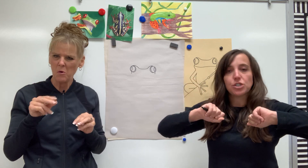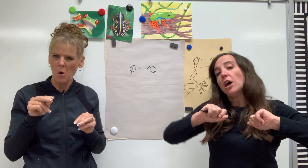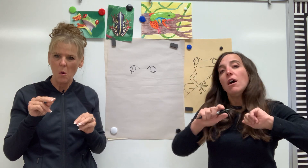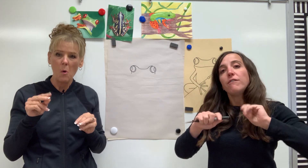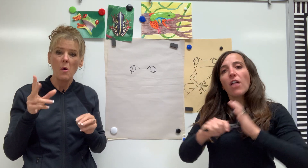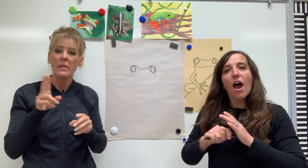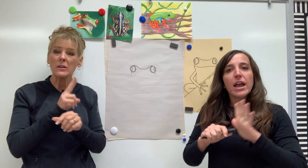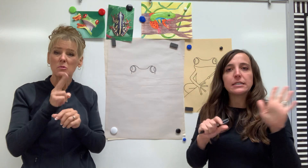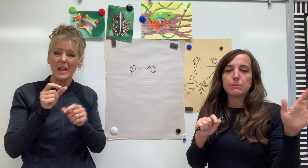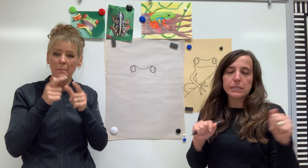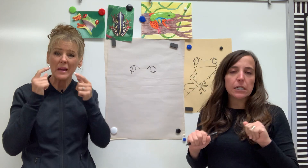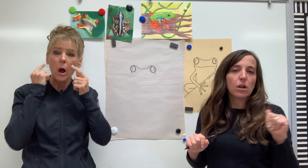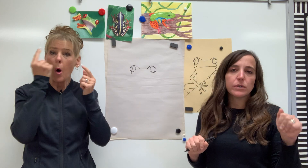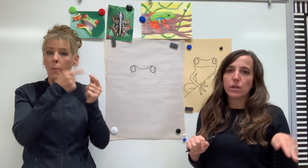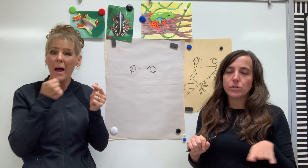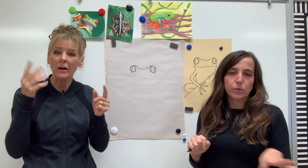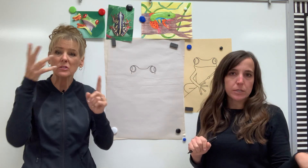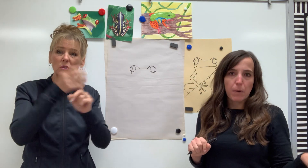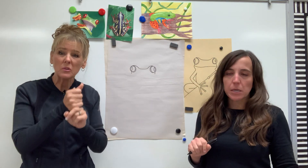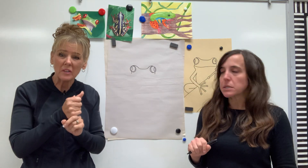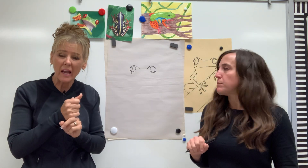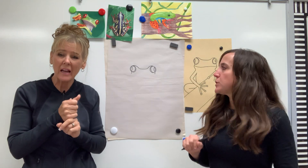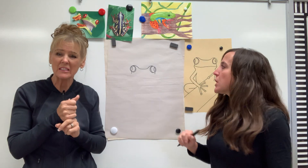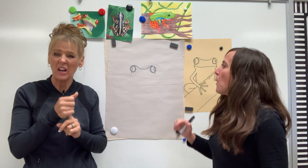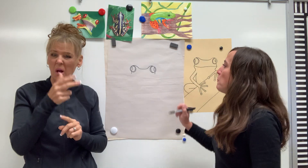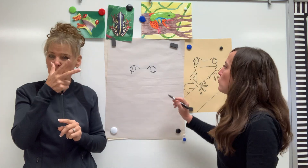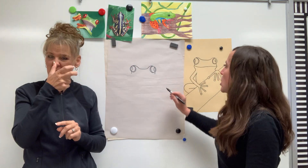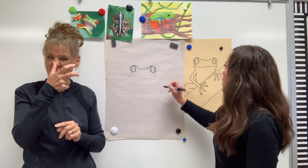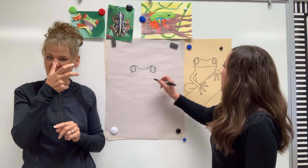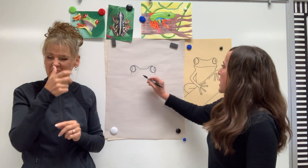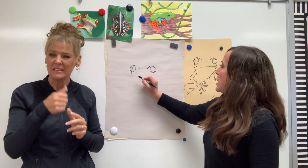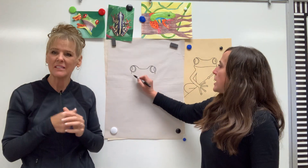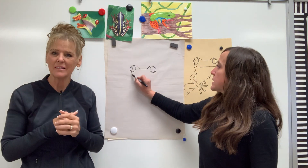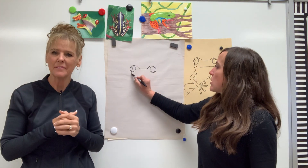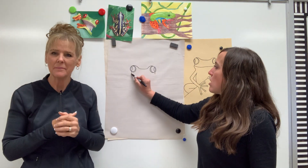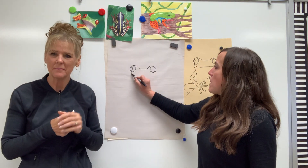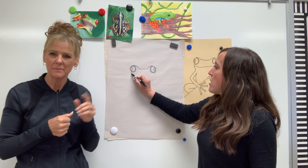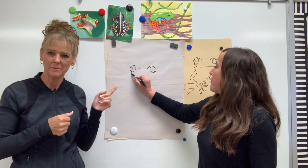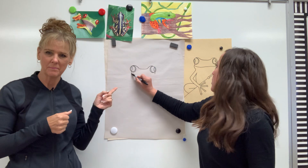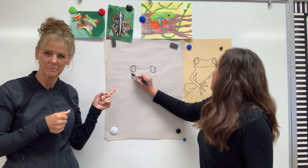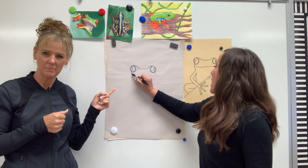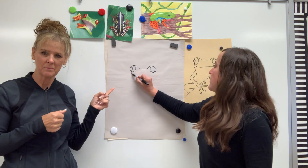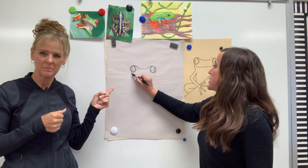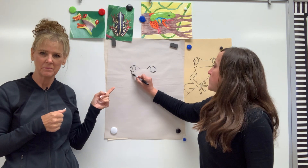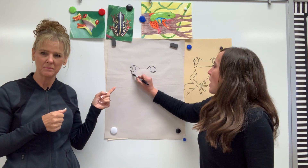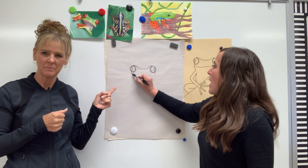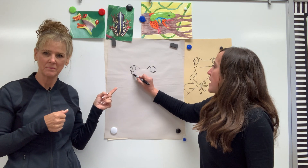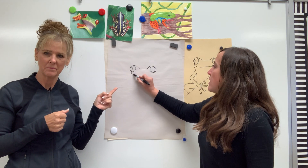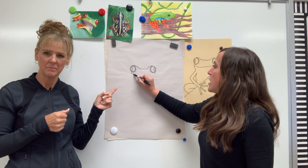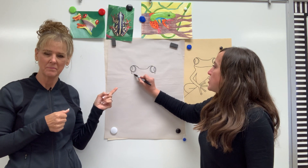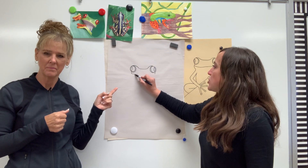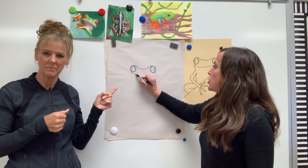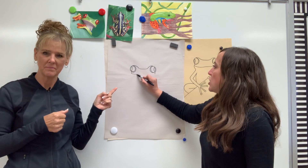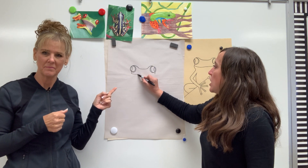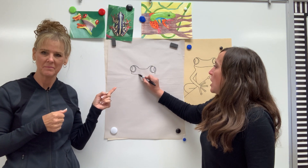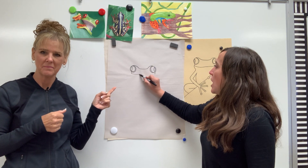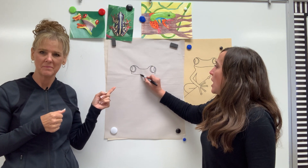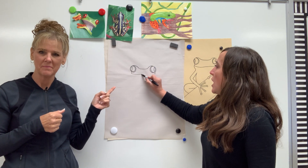mouth to catch flies and mosquitoes and all sorts of bugs. So we're gonna make a nice long mouth for him to have his fly